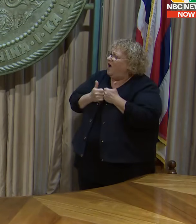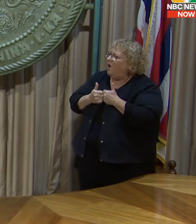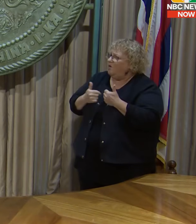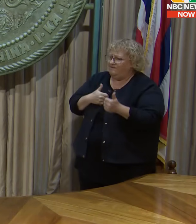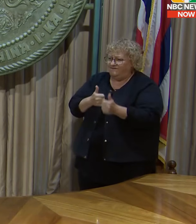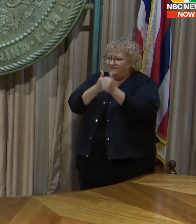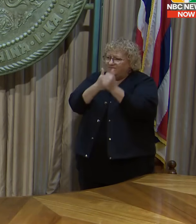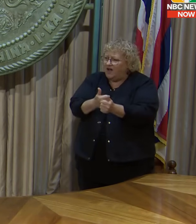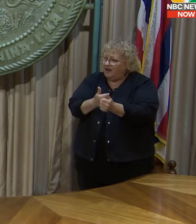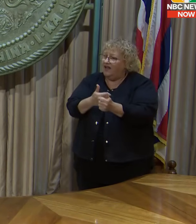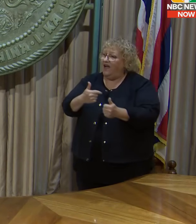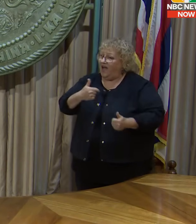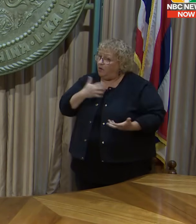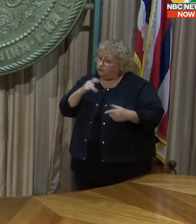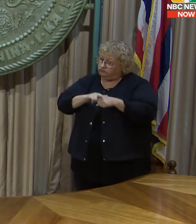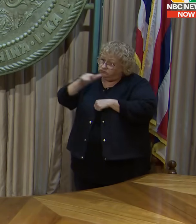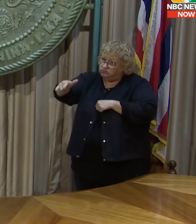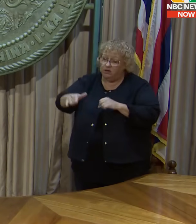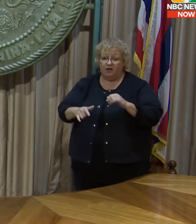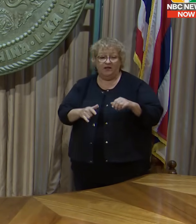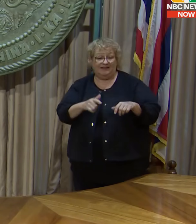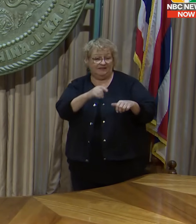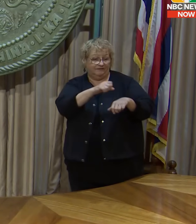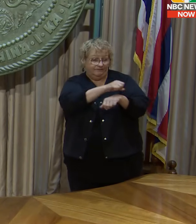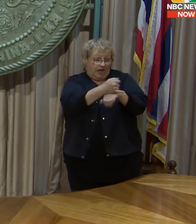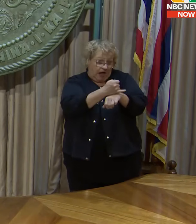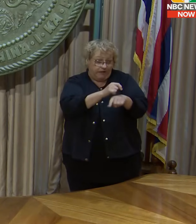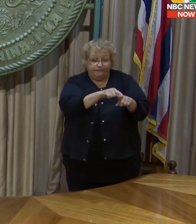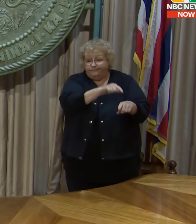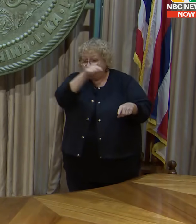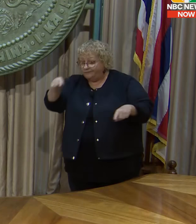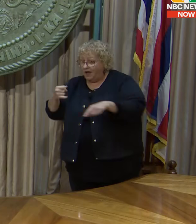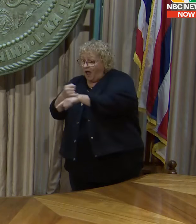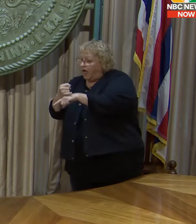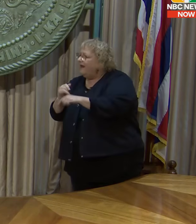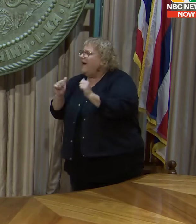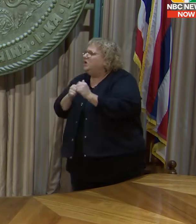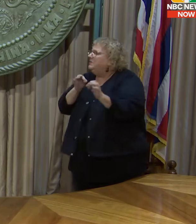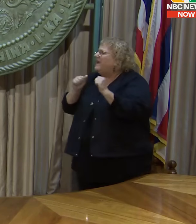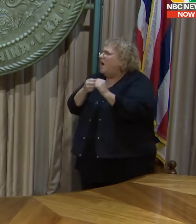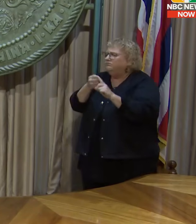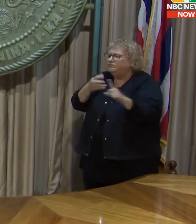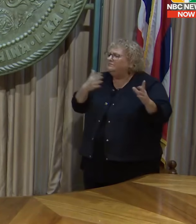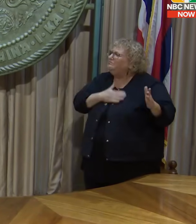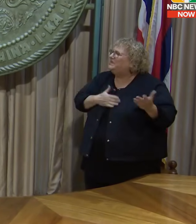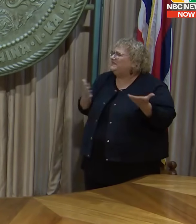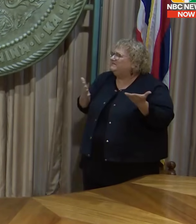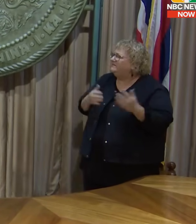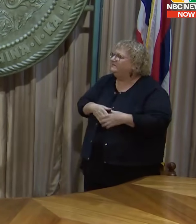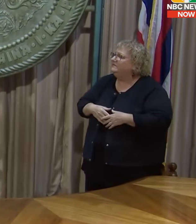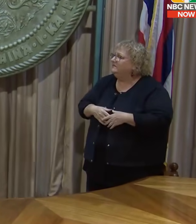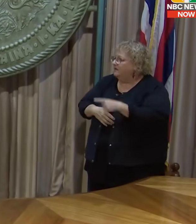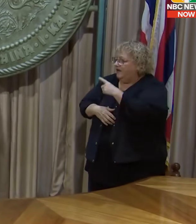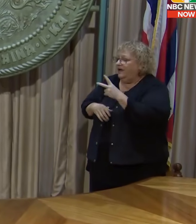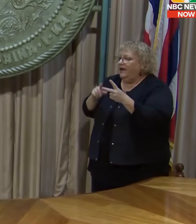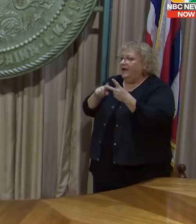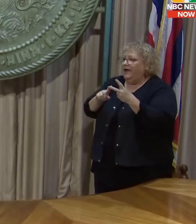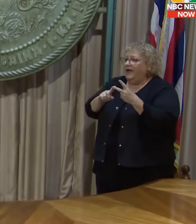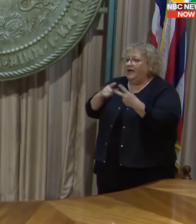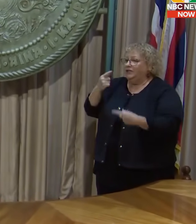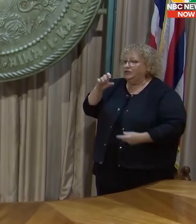people need to go through if they would like to travel between the islands? We also have General Kenneth Howard here with the Hawaii Management